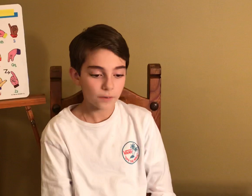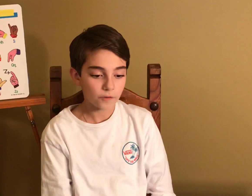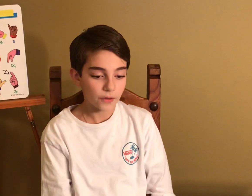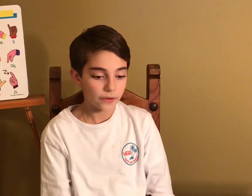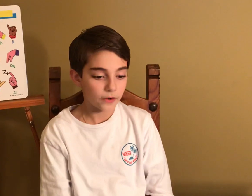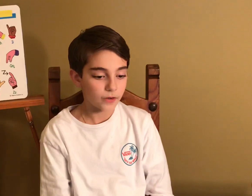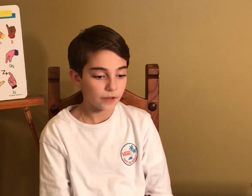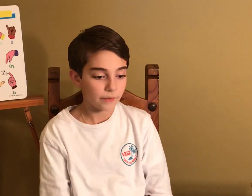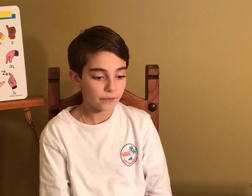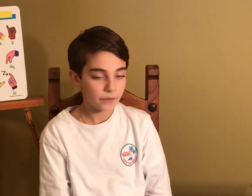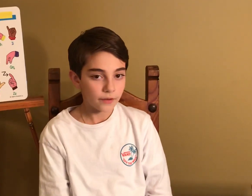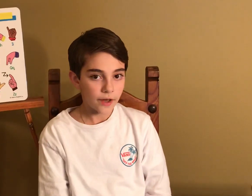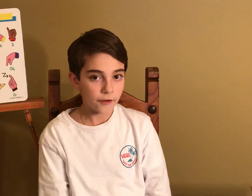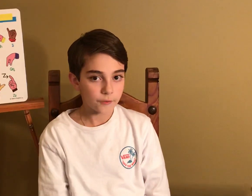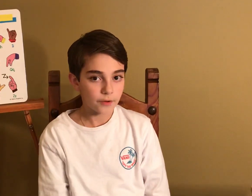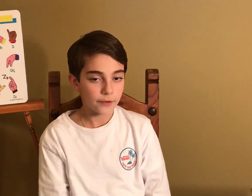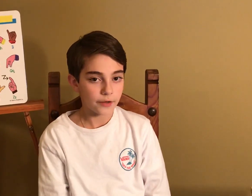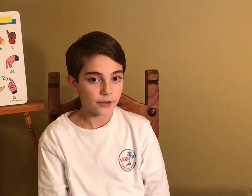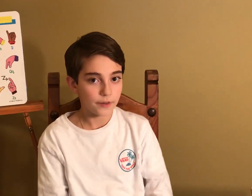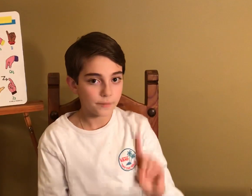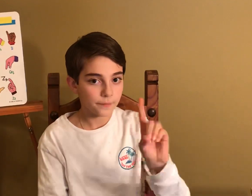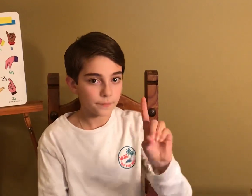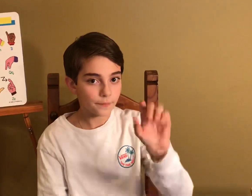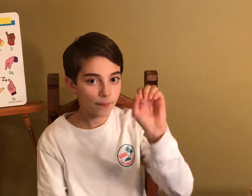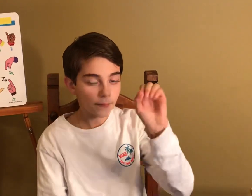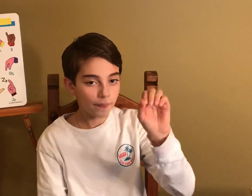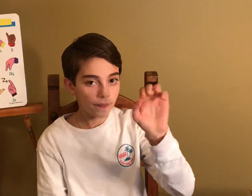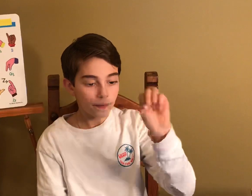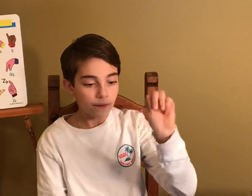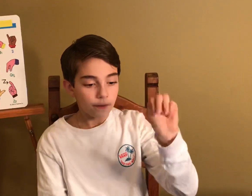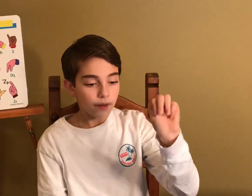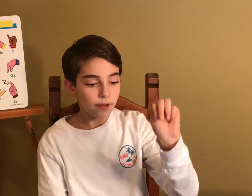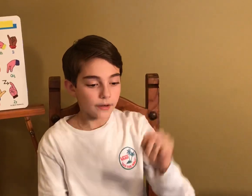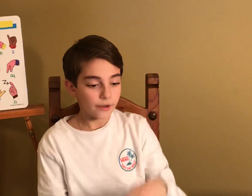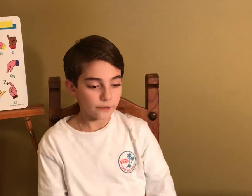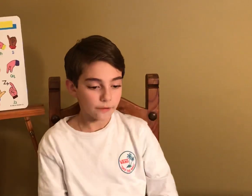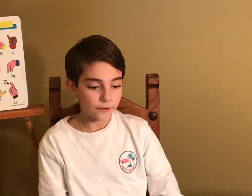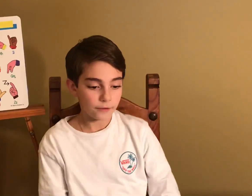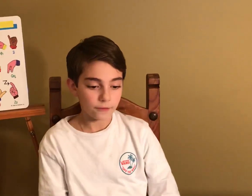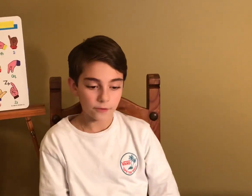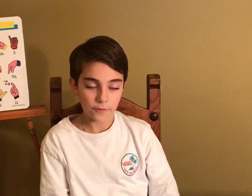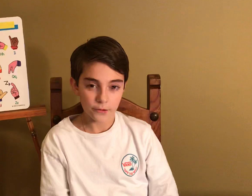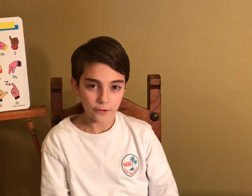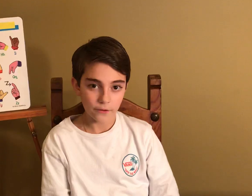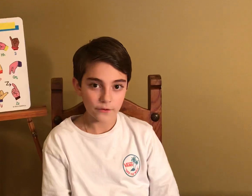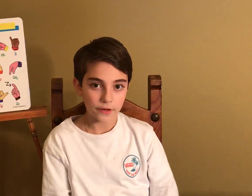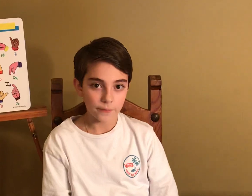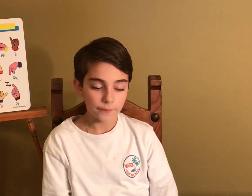by spelling our names. I'll spell my name. And now let's see if you can spell your own name.